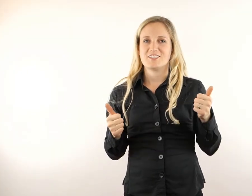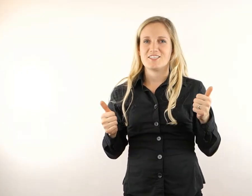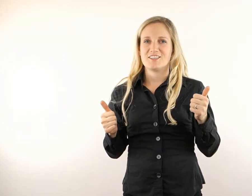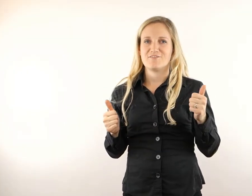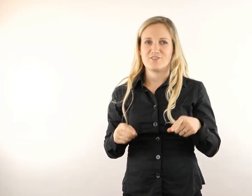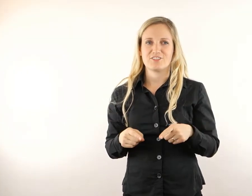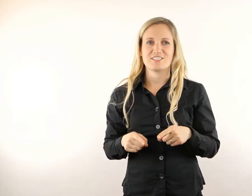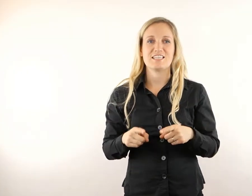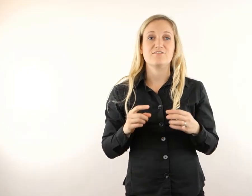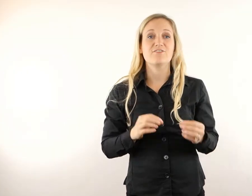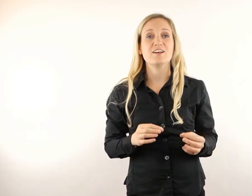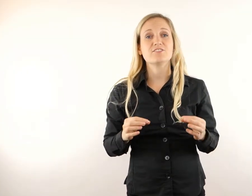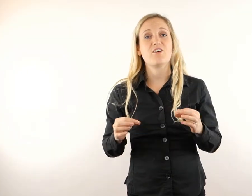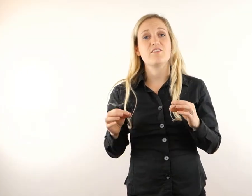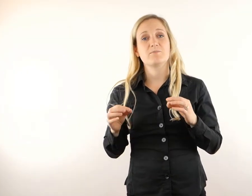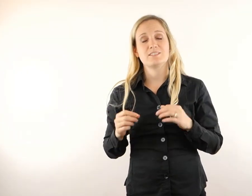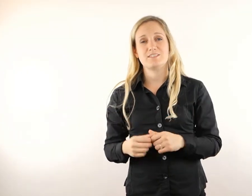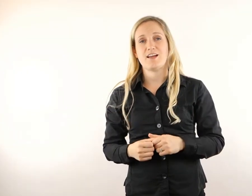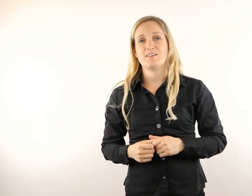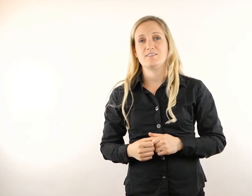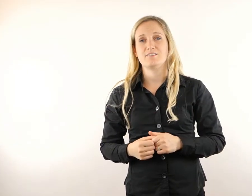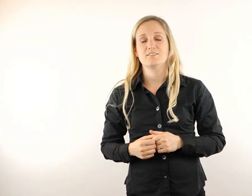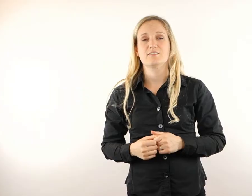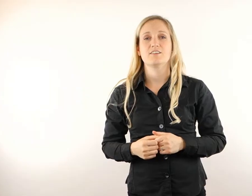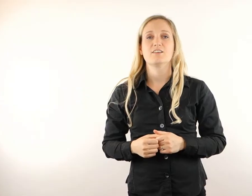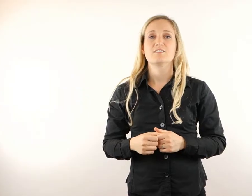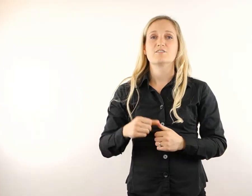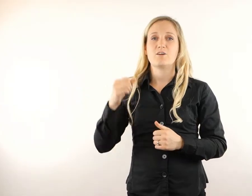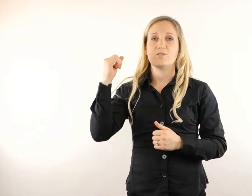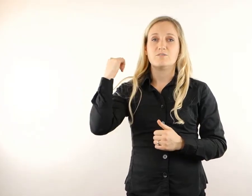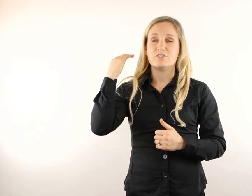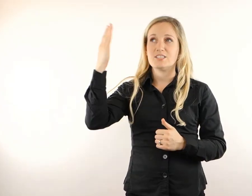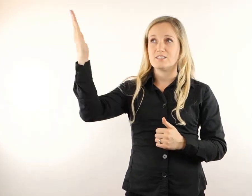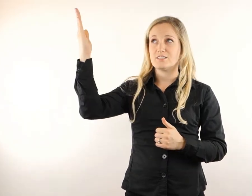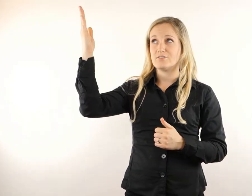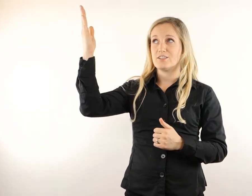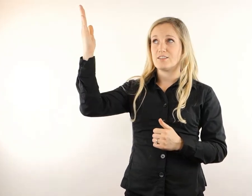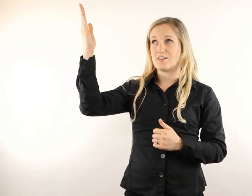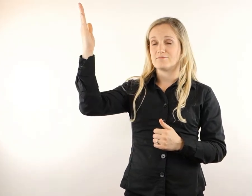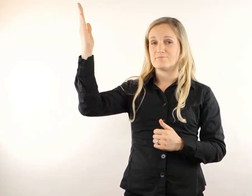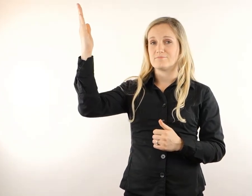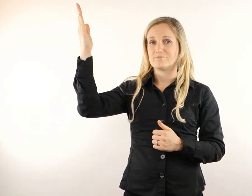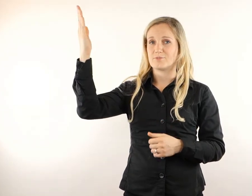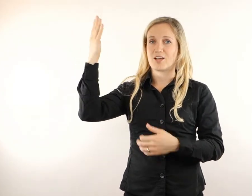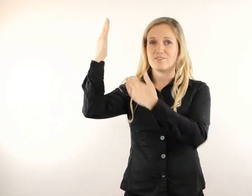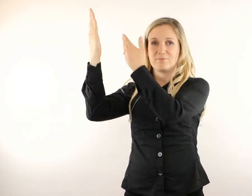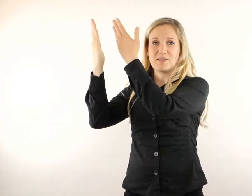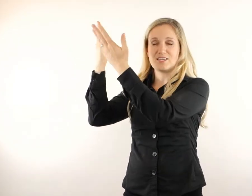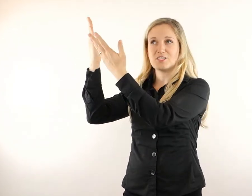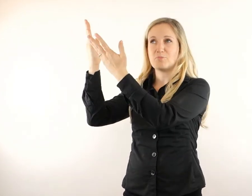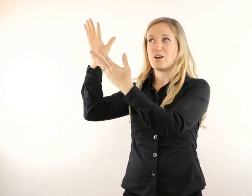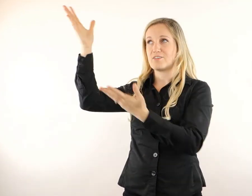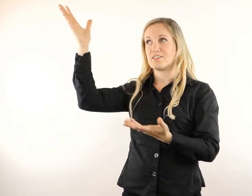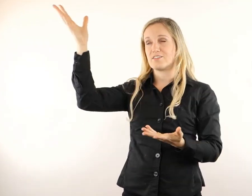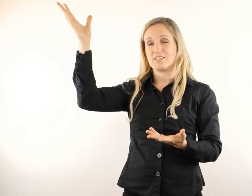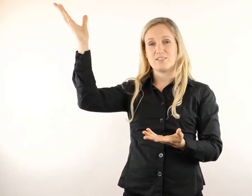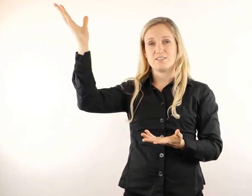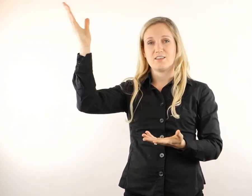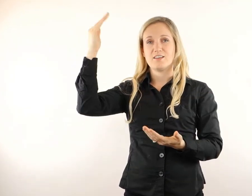Next verse. He felt all that was sad. So Jesus is right there. We're kind of making a spot right there that he's